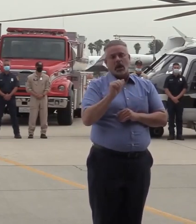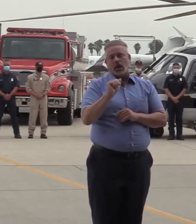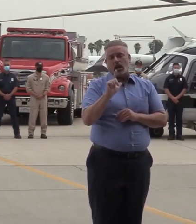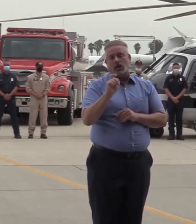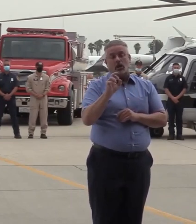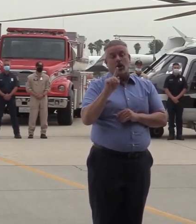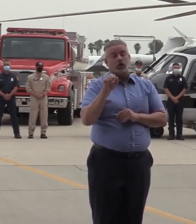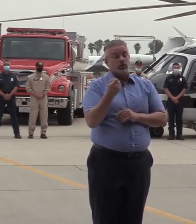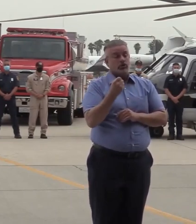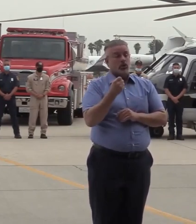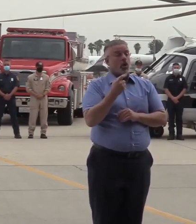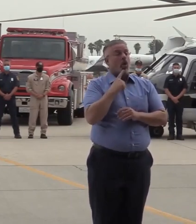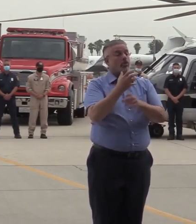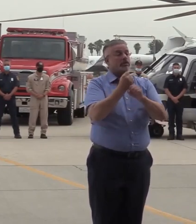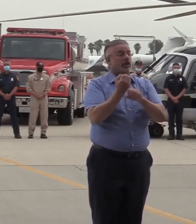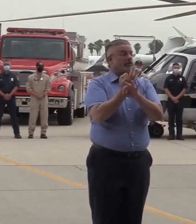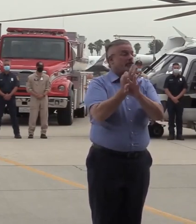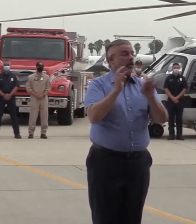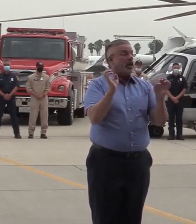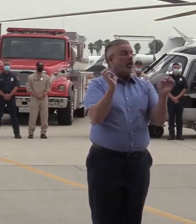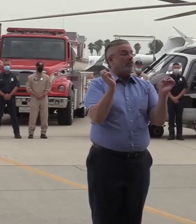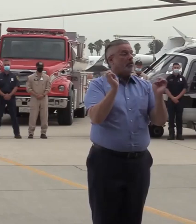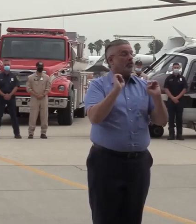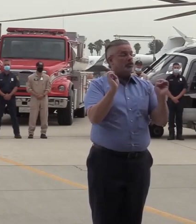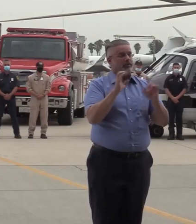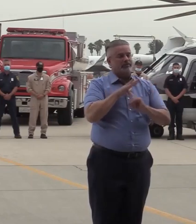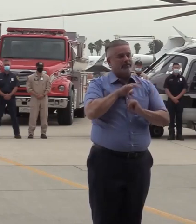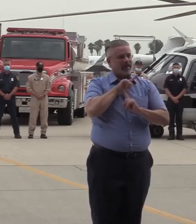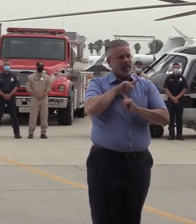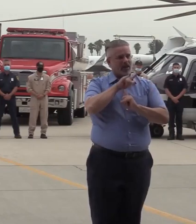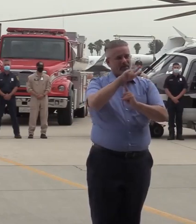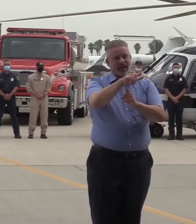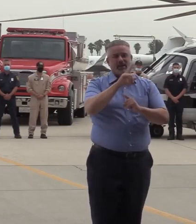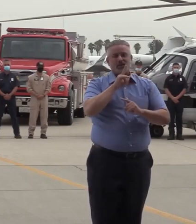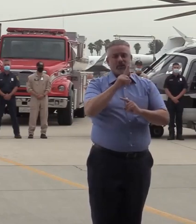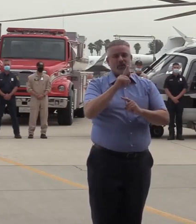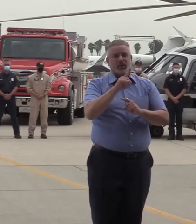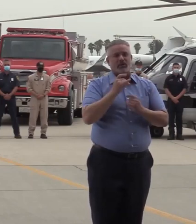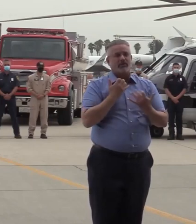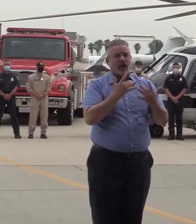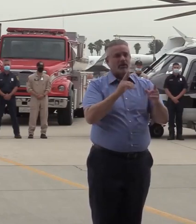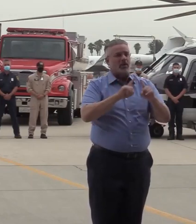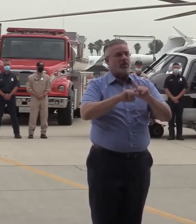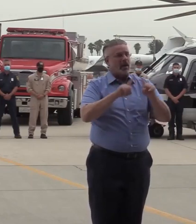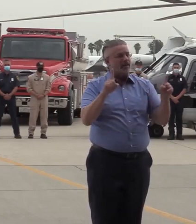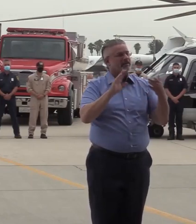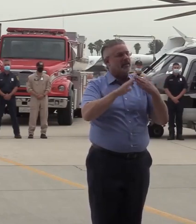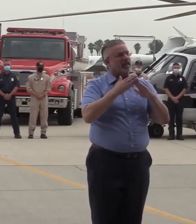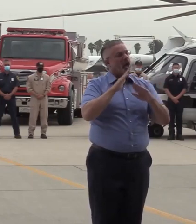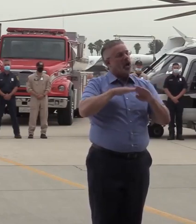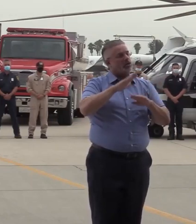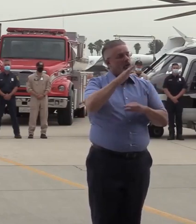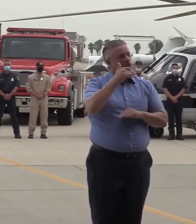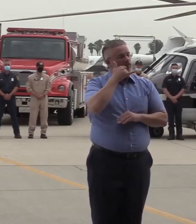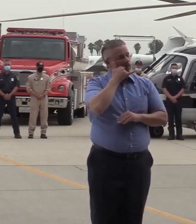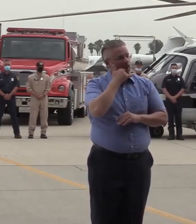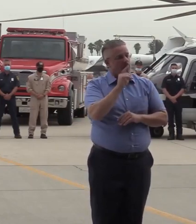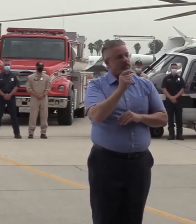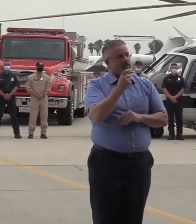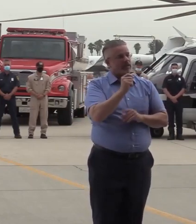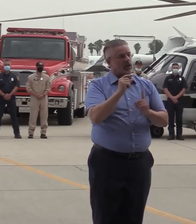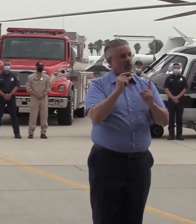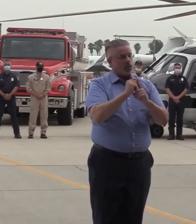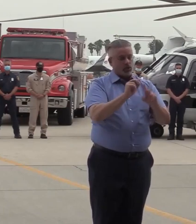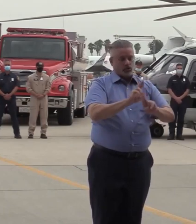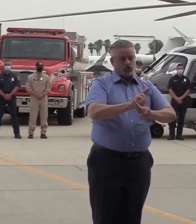lafd.org/alerts or sign up to receive free emergency alerts throughout not just fires but throughout our city on your phone by texting the